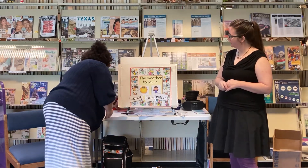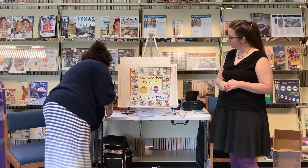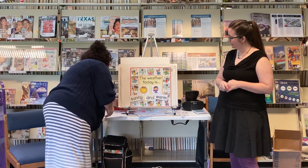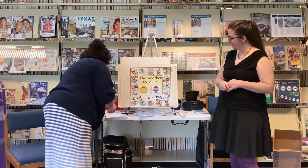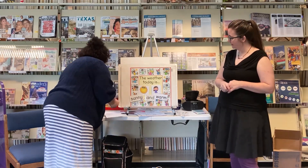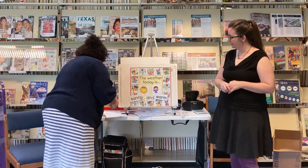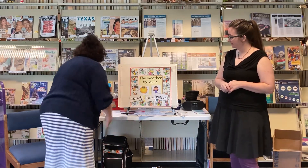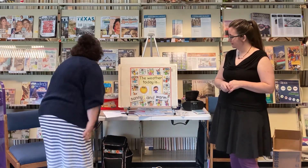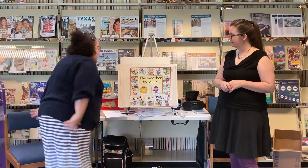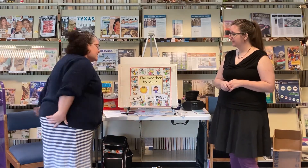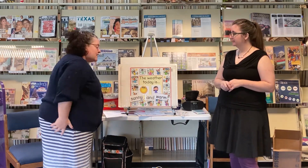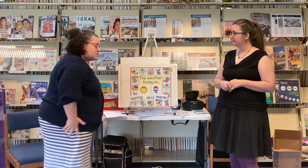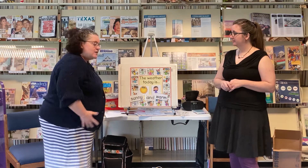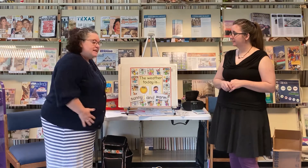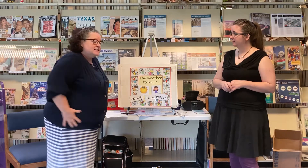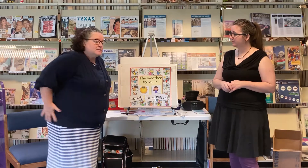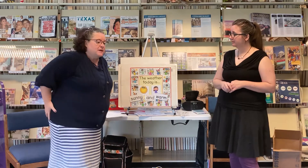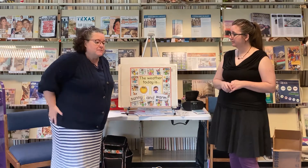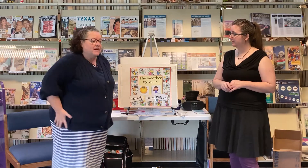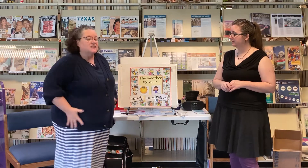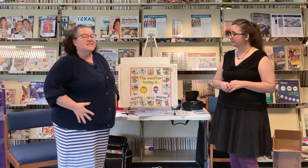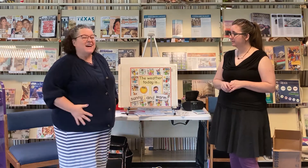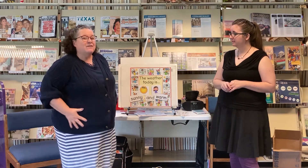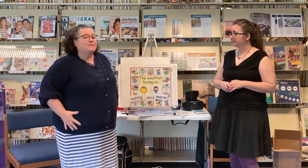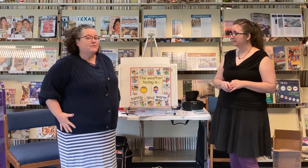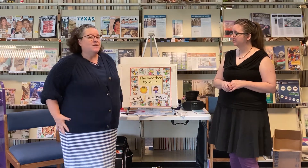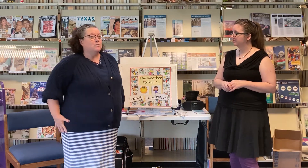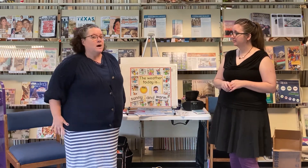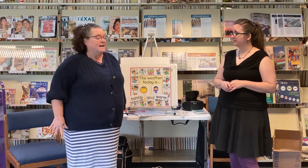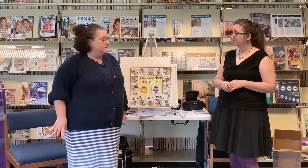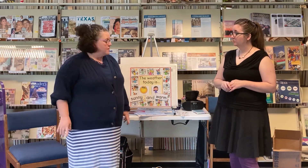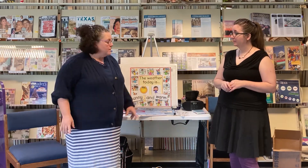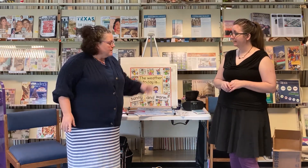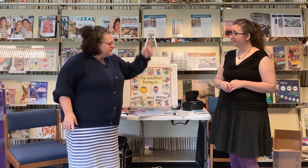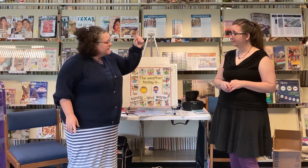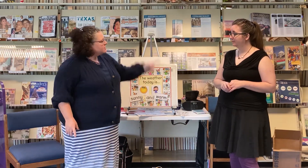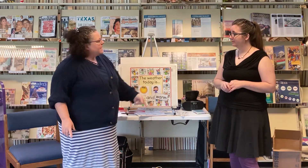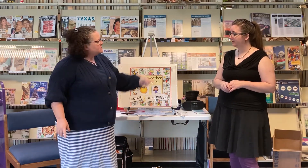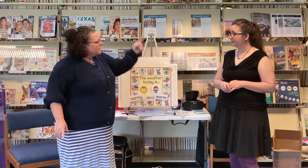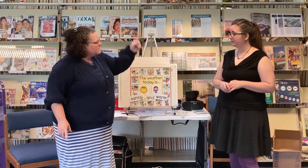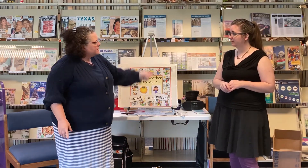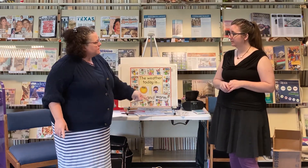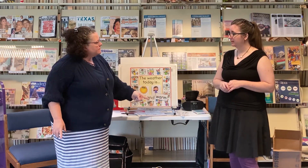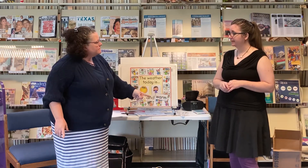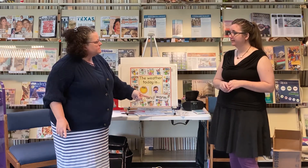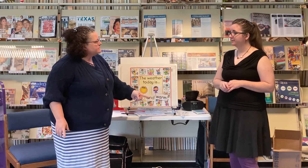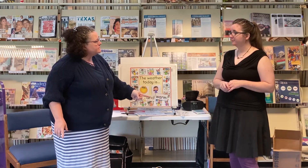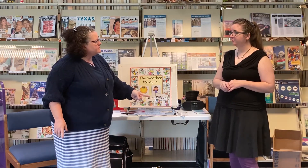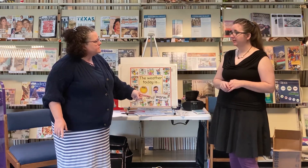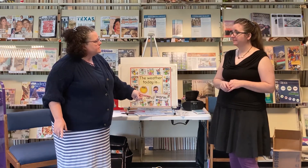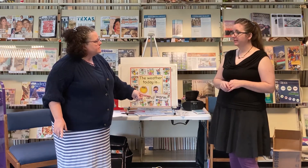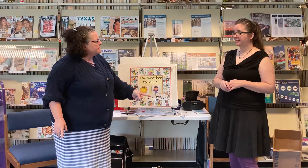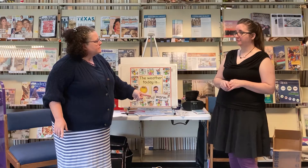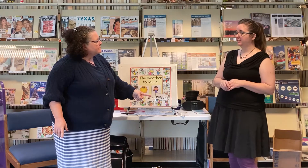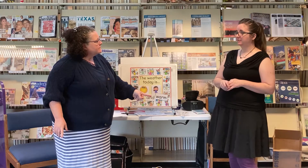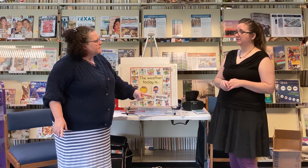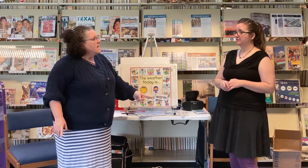Right, so. Right. And they also can get to be about 11 feet wide. So, wow. Miss Angela, how tall are you? I am 5.5 feet.